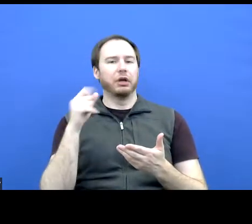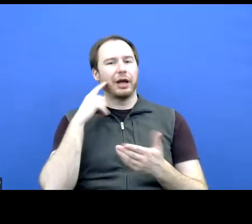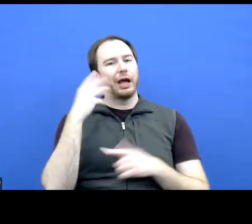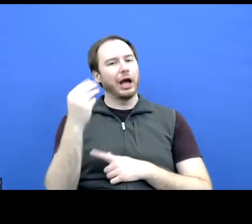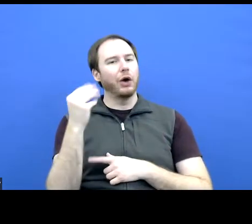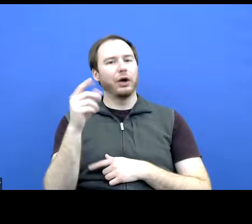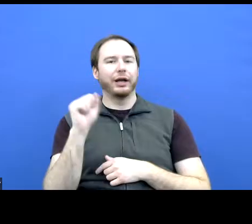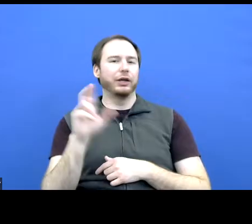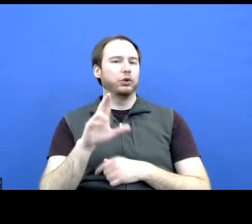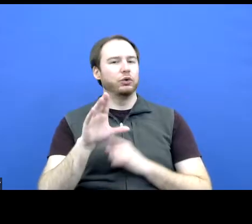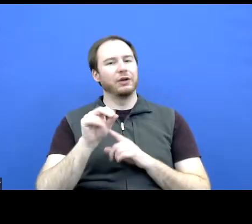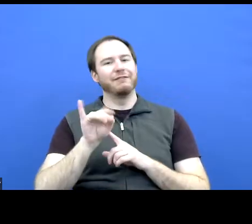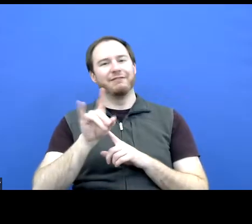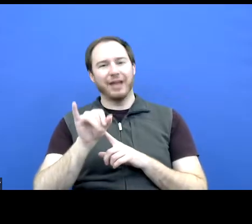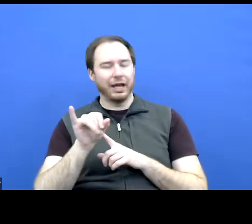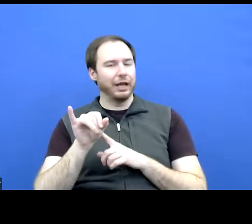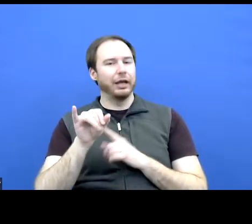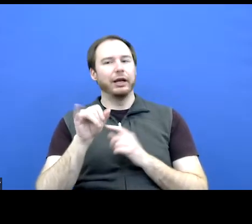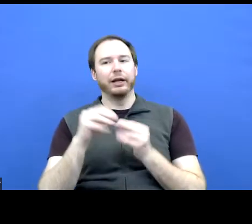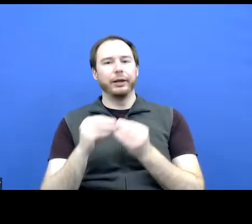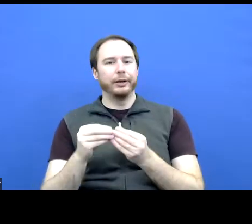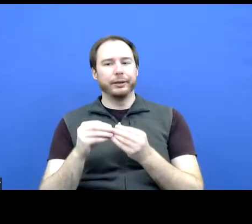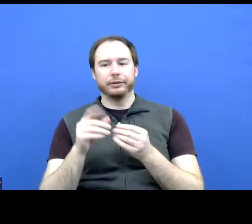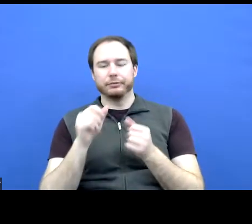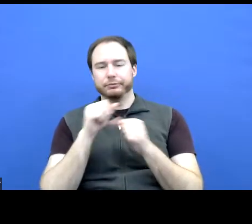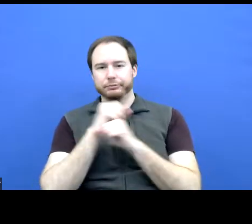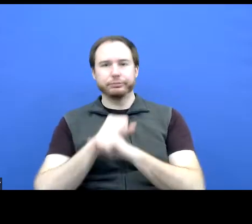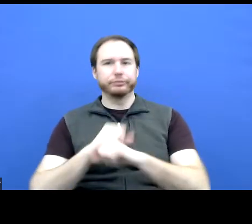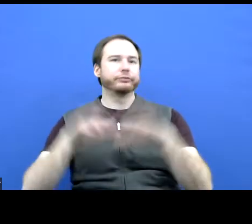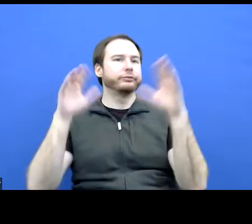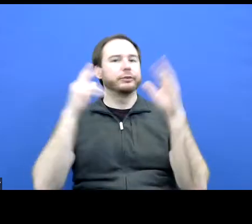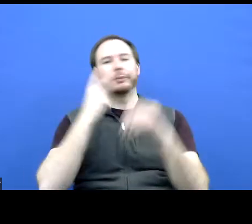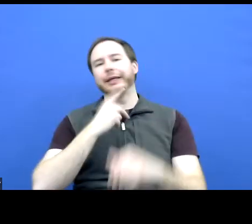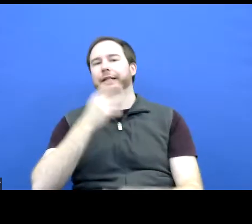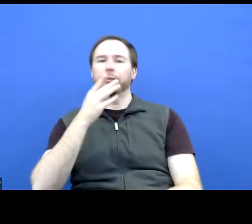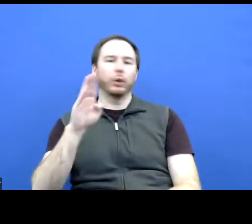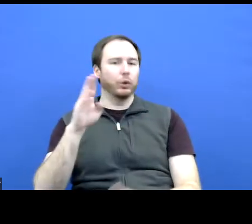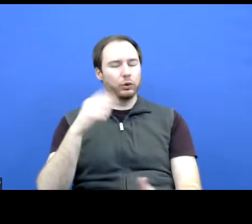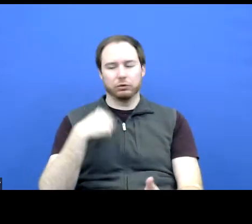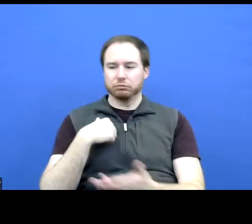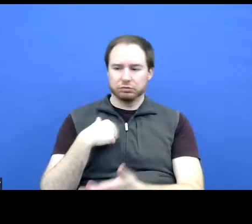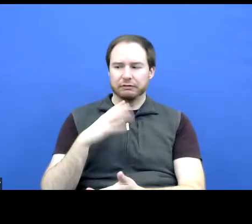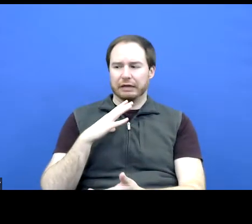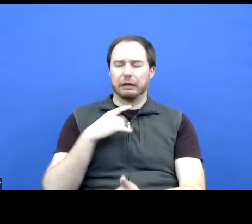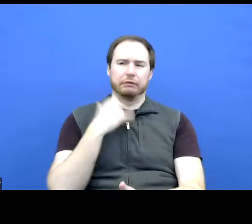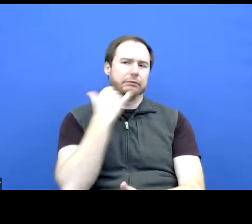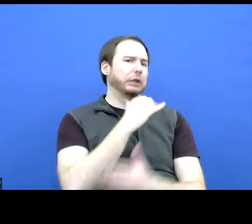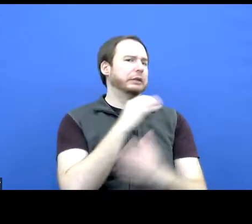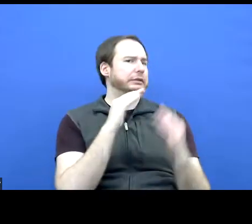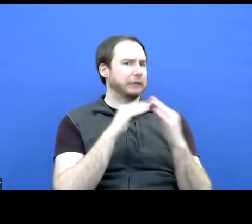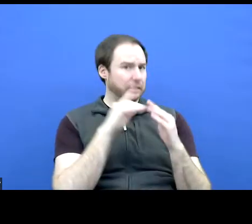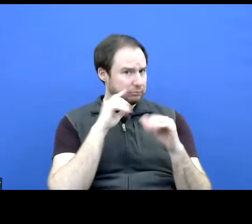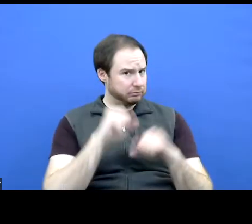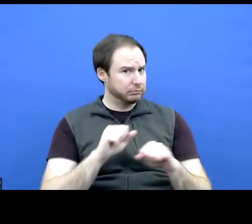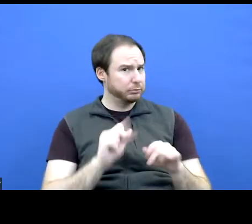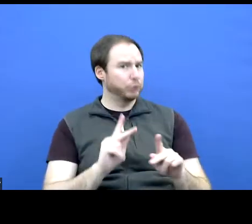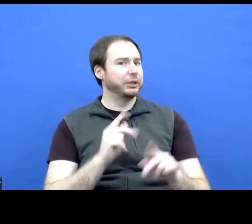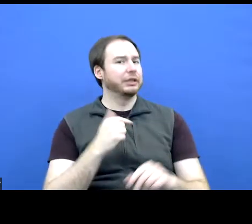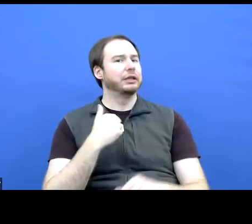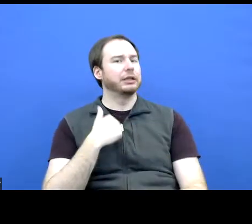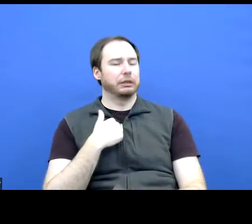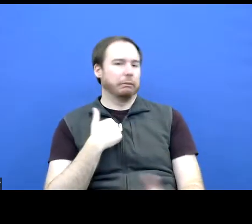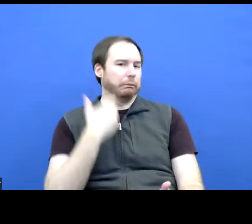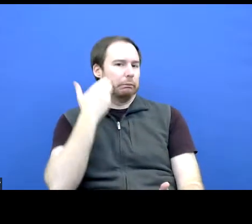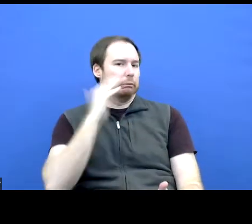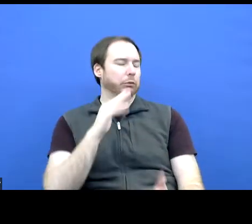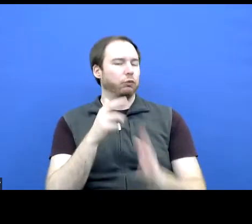stuff outside and blow it up and it shows you like it's a boy, it's a girl. And I said, well, let me just call the town and make sure it's okay, because I